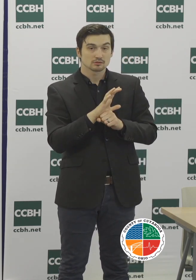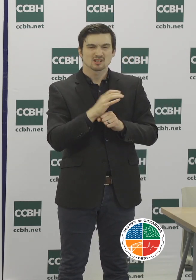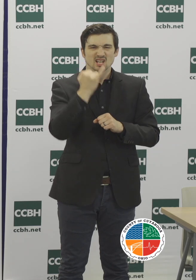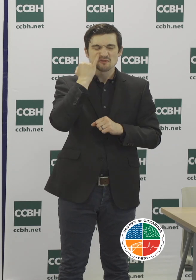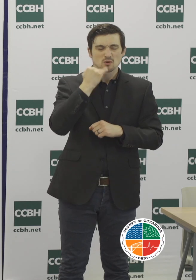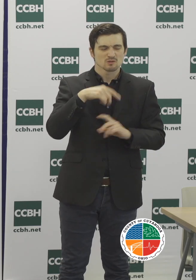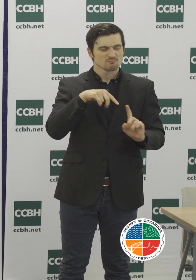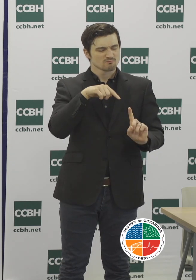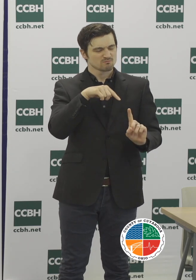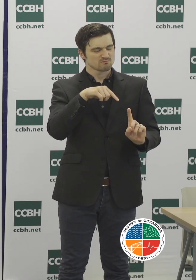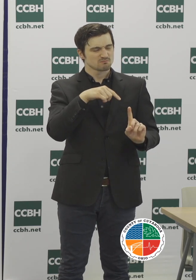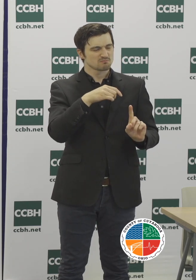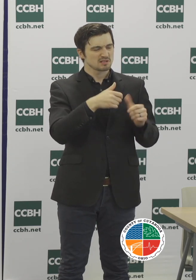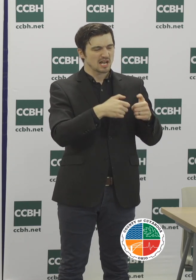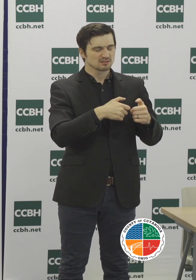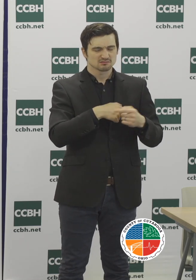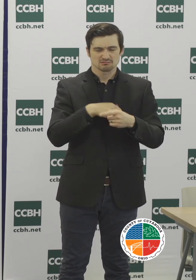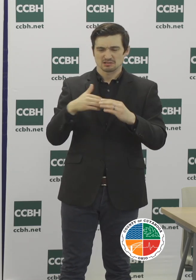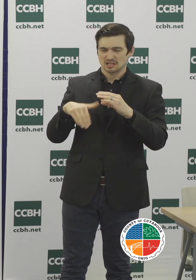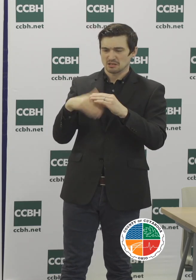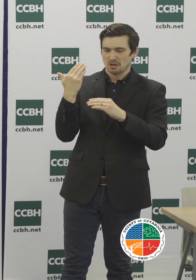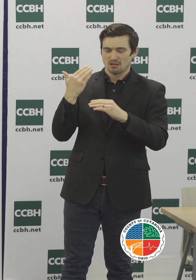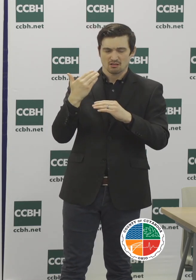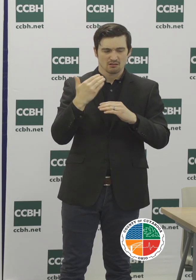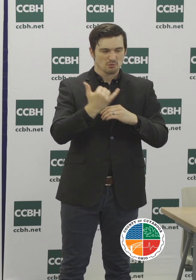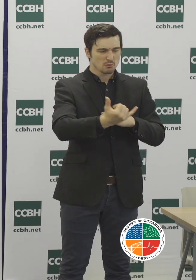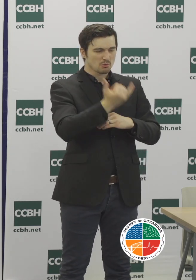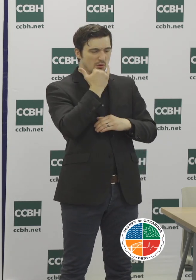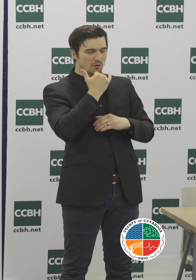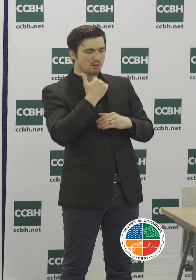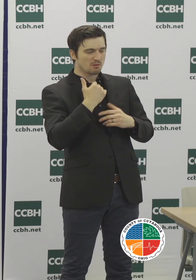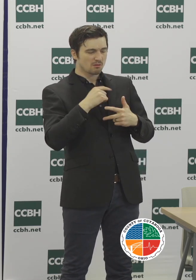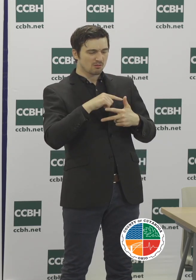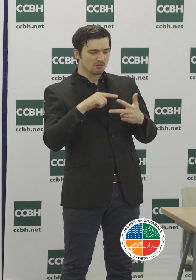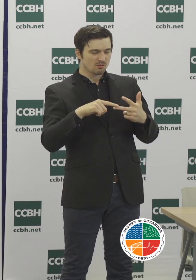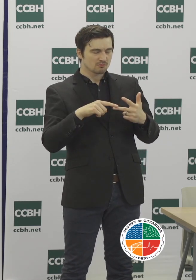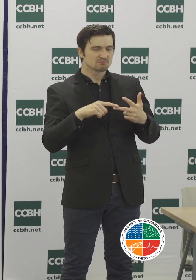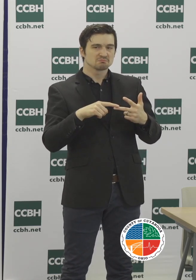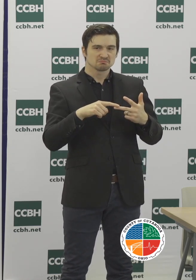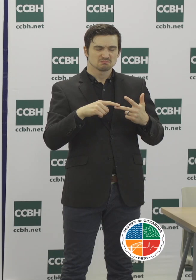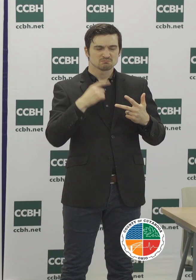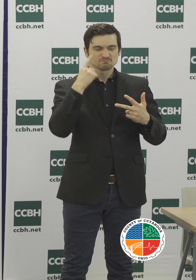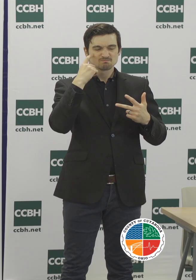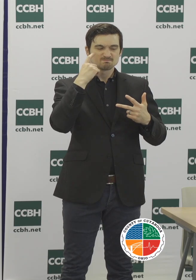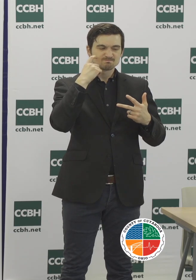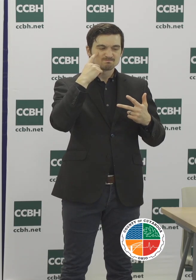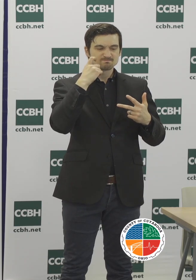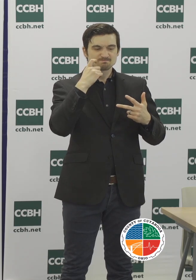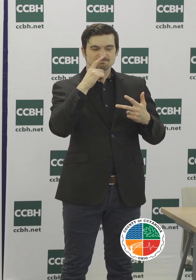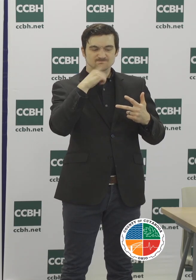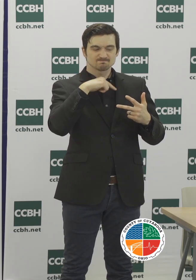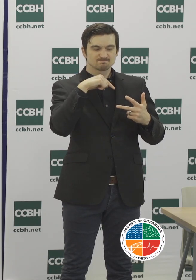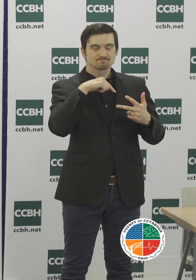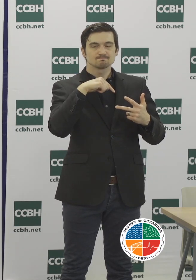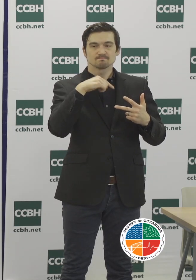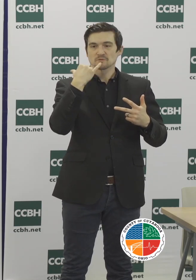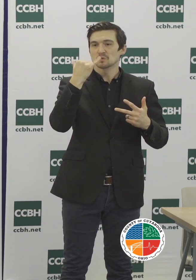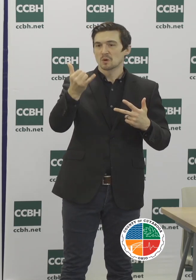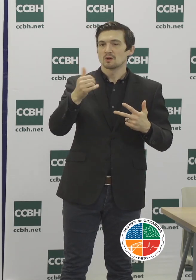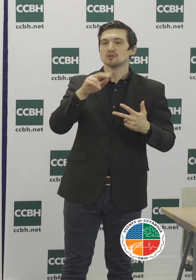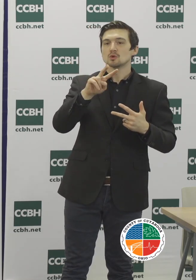suspicious calls or texts, you can report them directly to the County Department of Consumer Affairs. The telephone number is